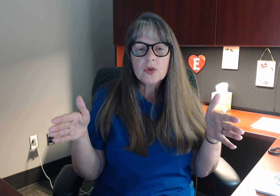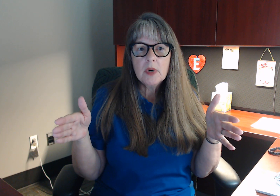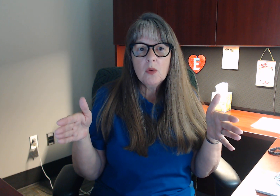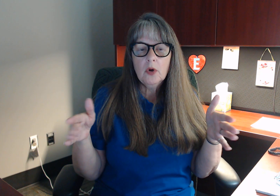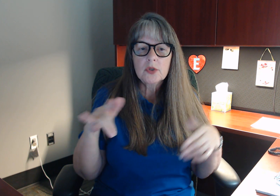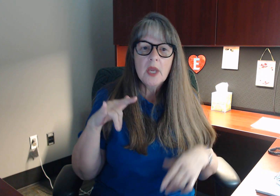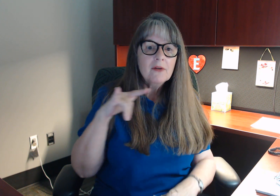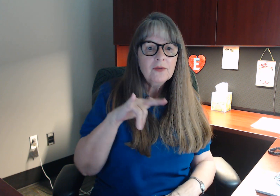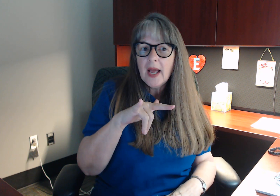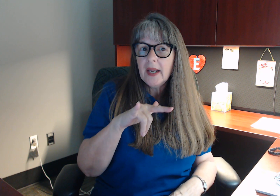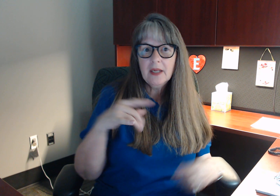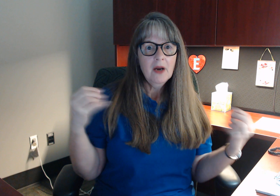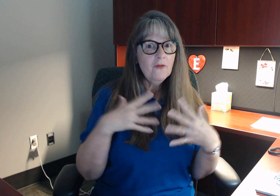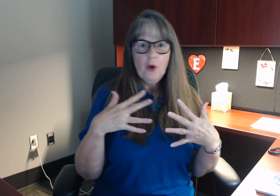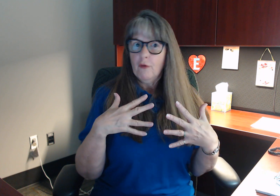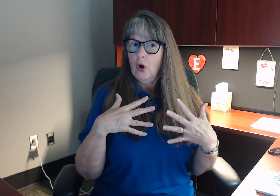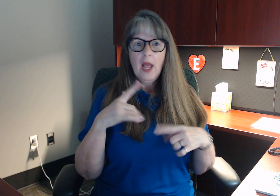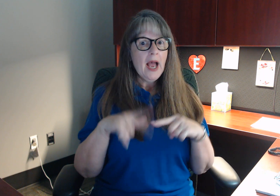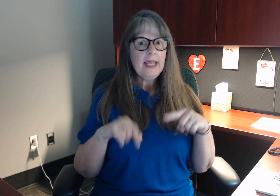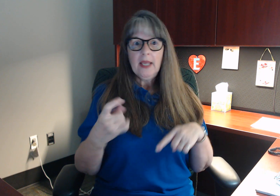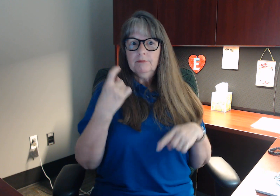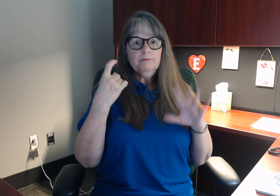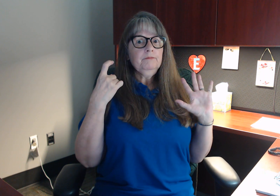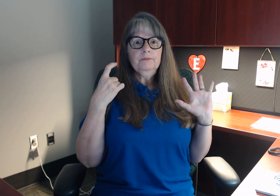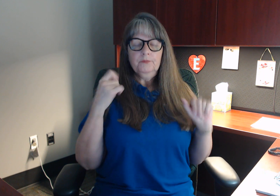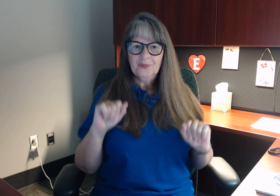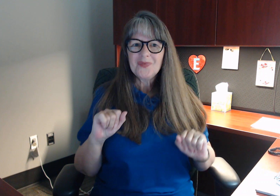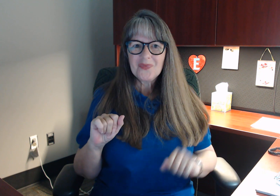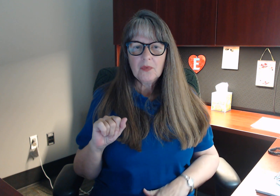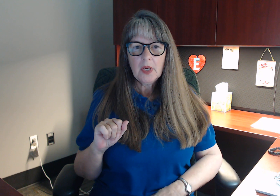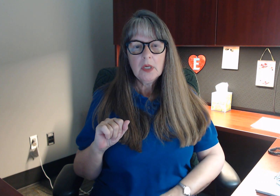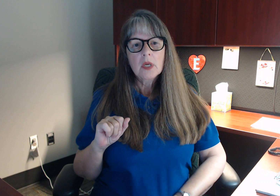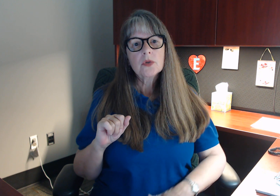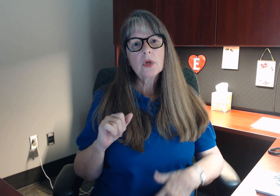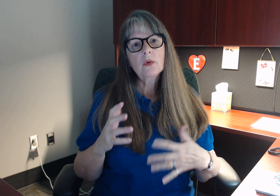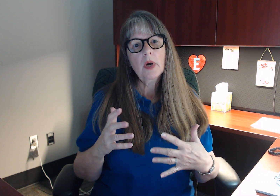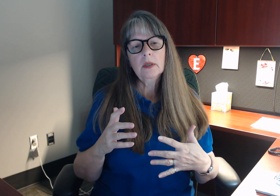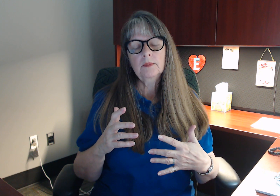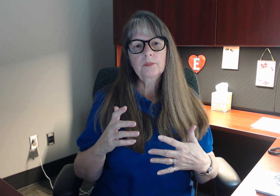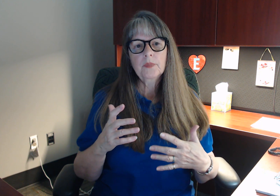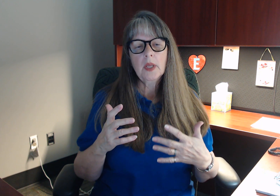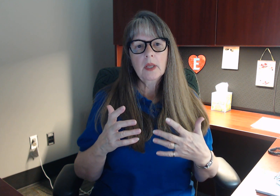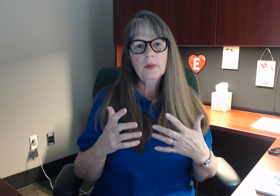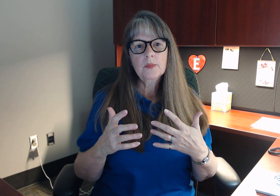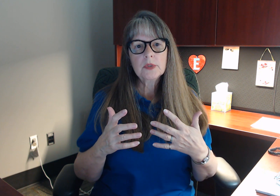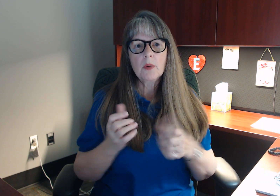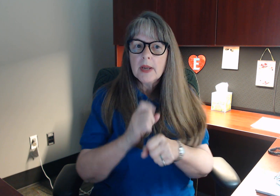many words. Flying, fearful, I can't, right? So so make